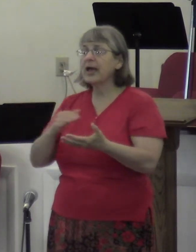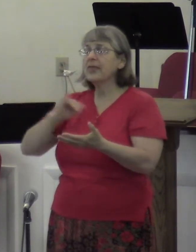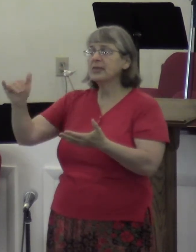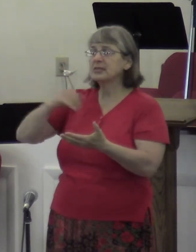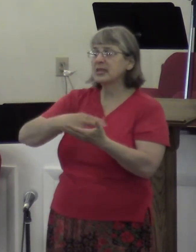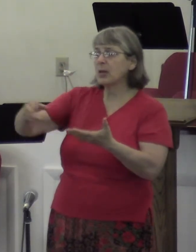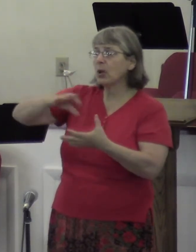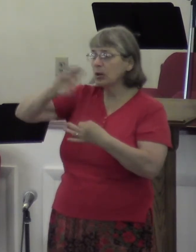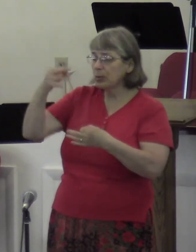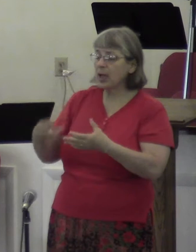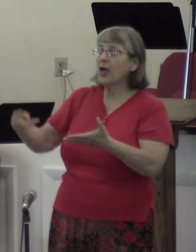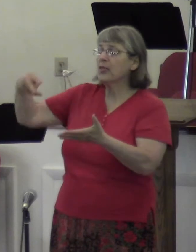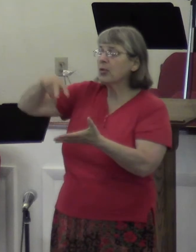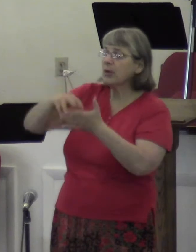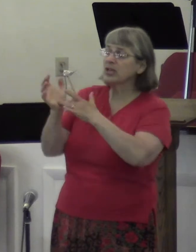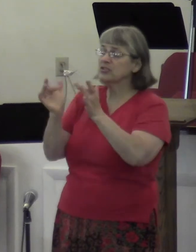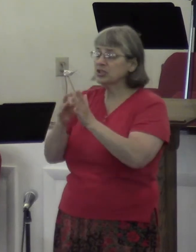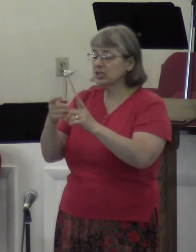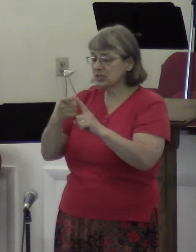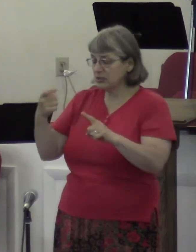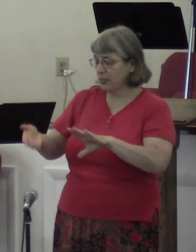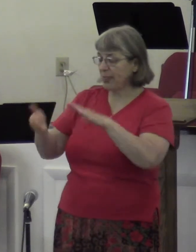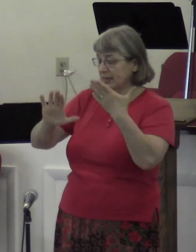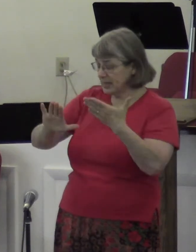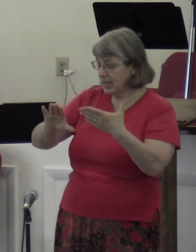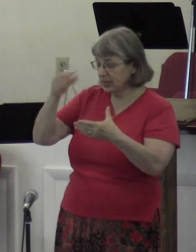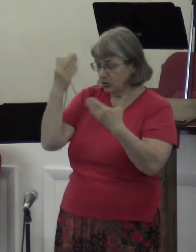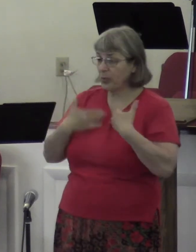that raised Jesus from the dead is in you.